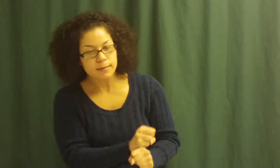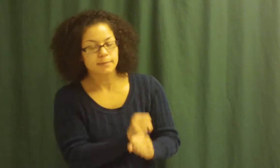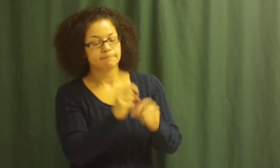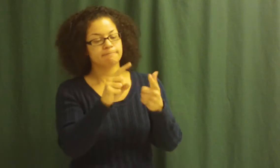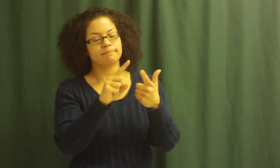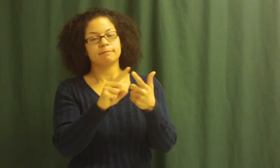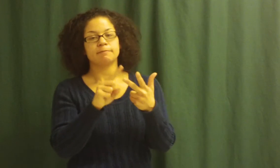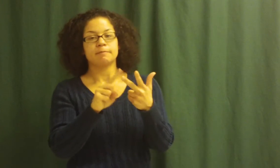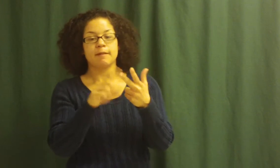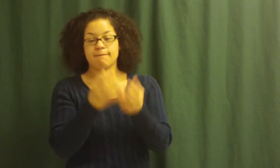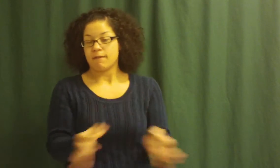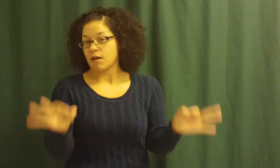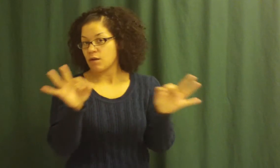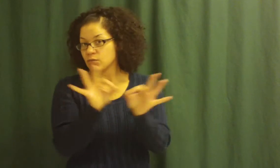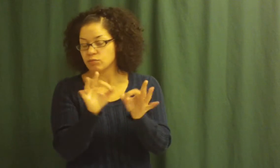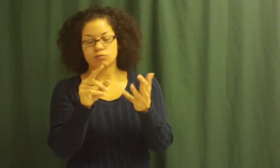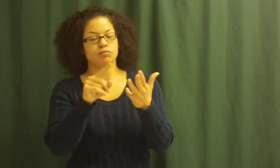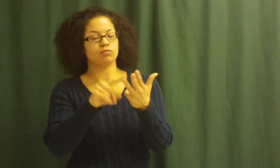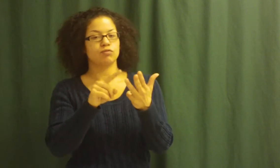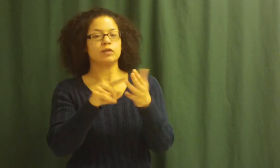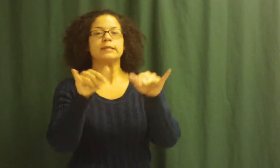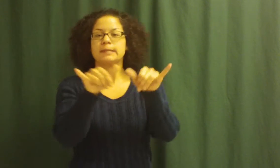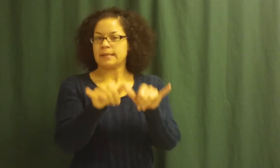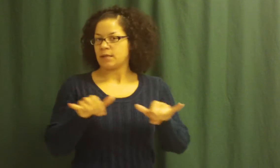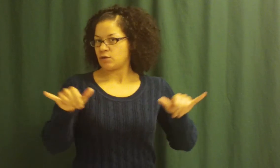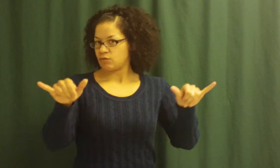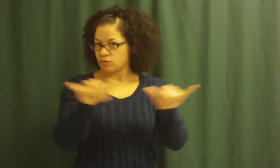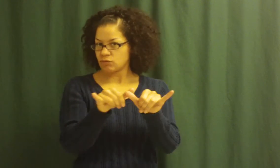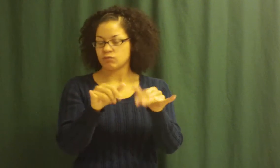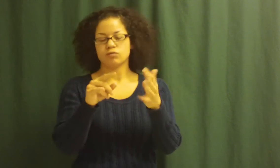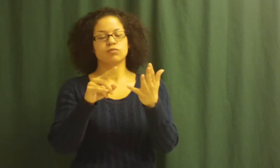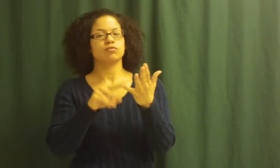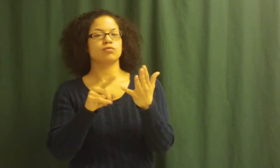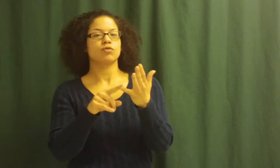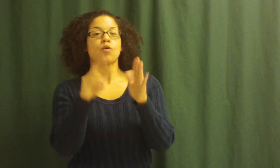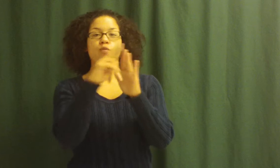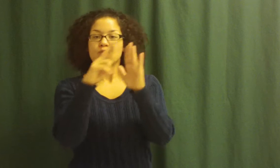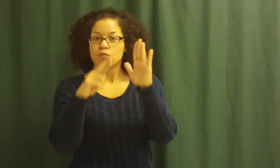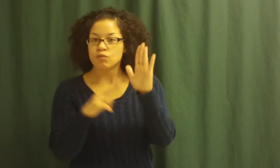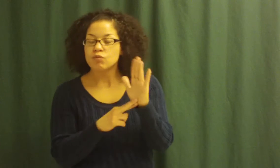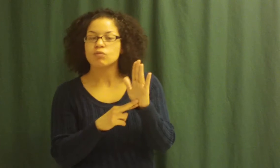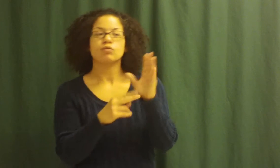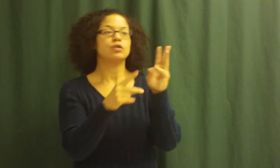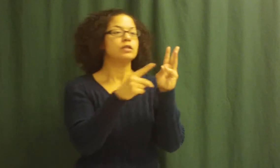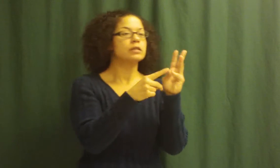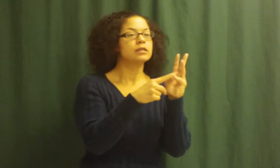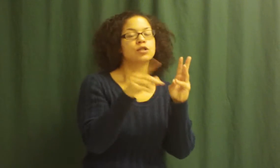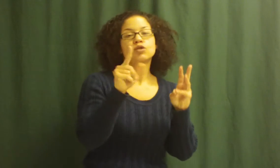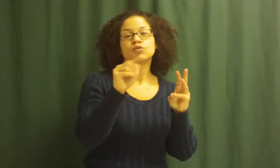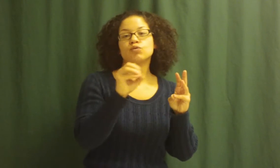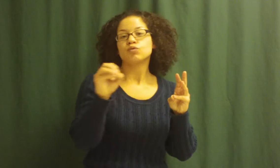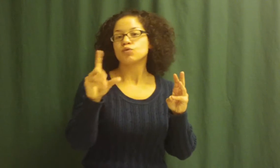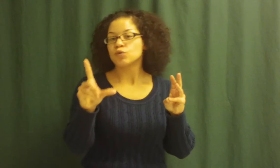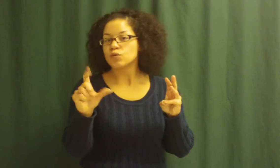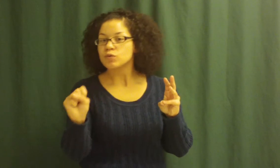norms, mores, rules, tools, technologies,